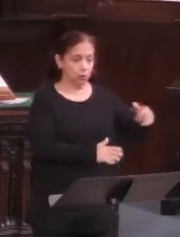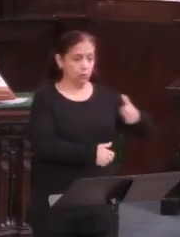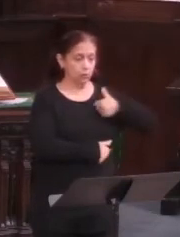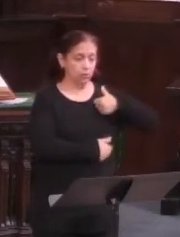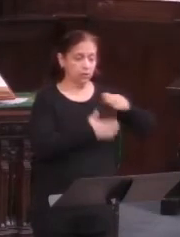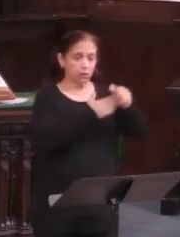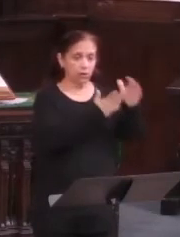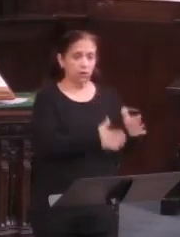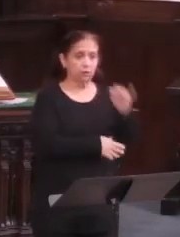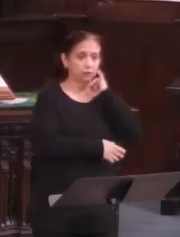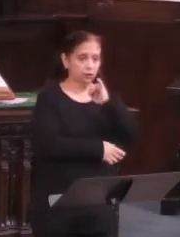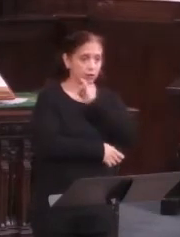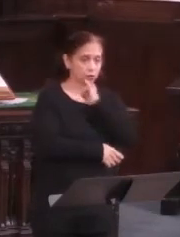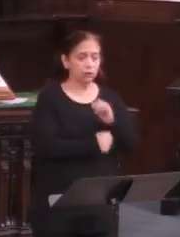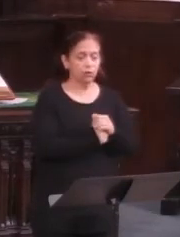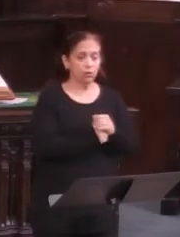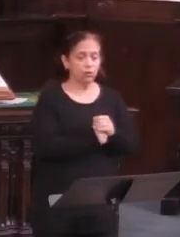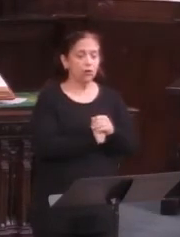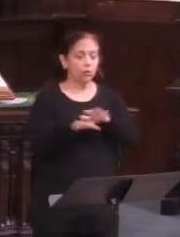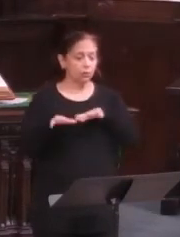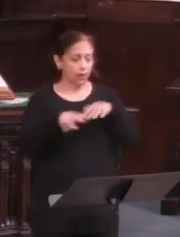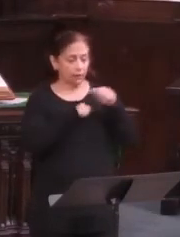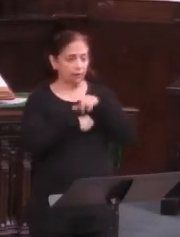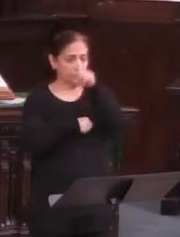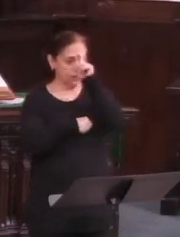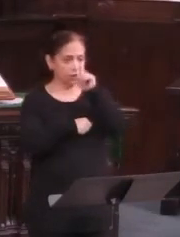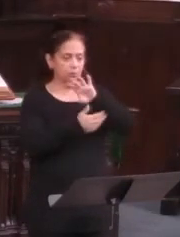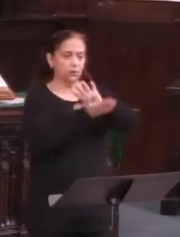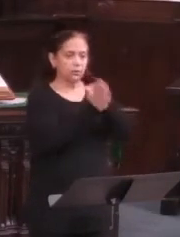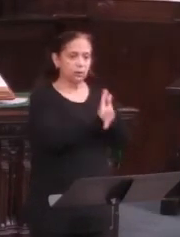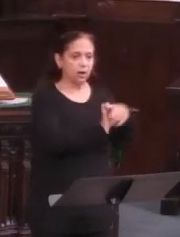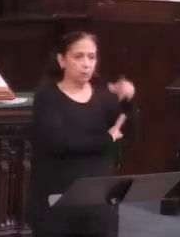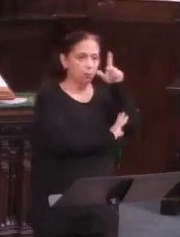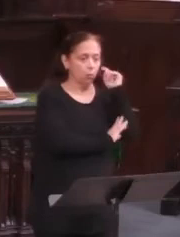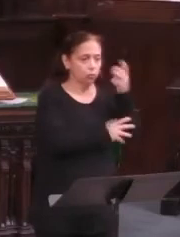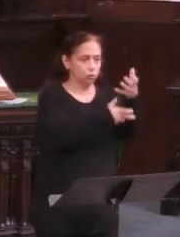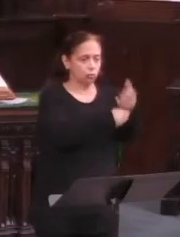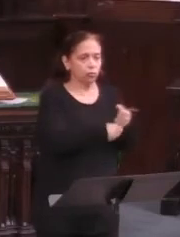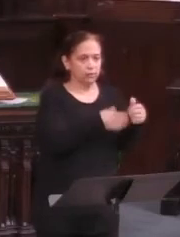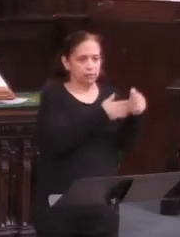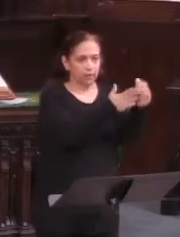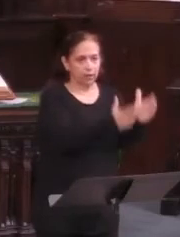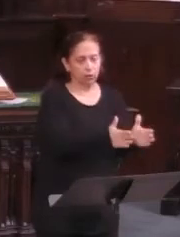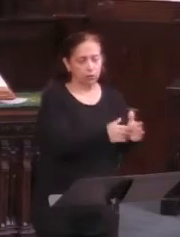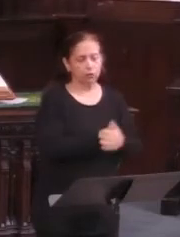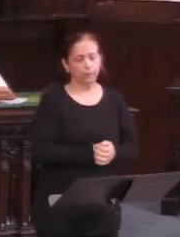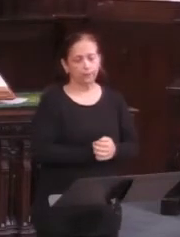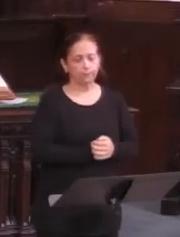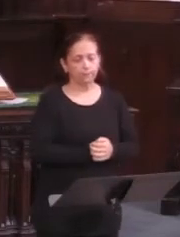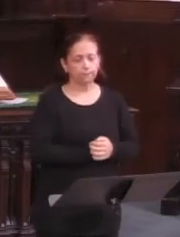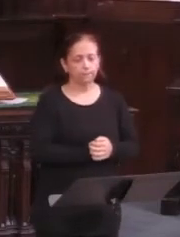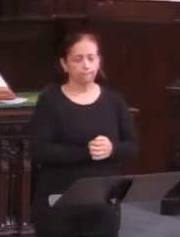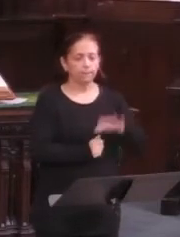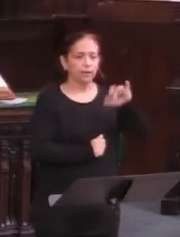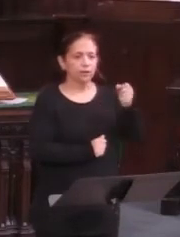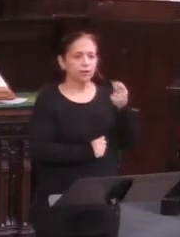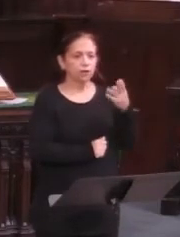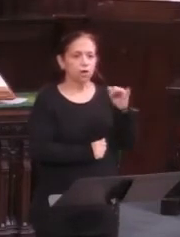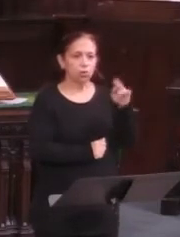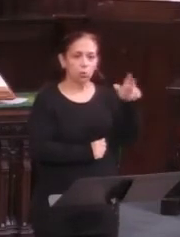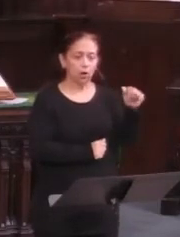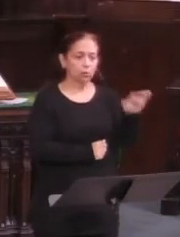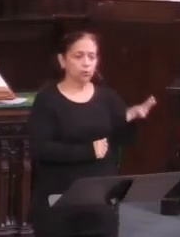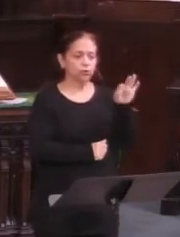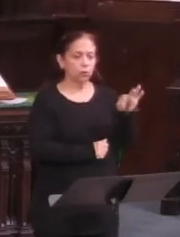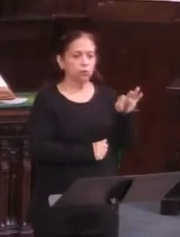Israelites after they left Egypt, and he became one of Moses' most trusted leaders. Joshua was later